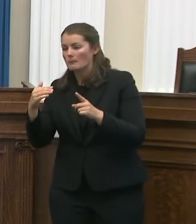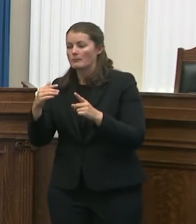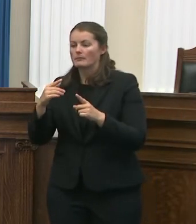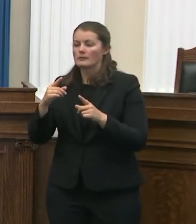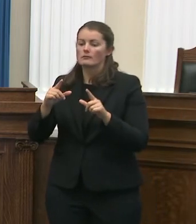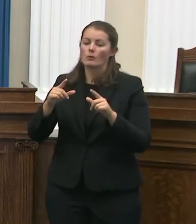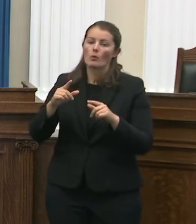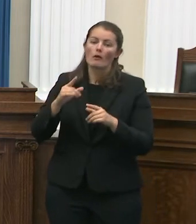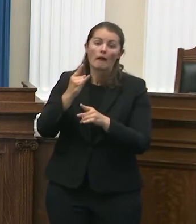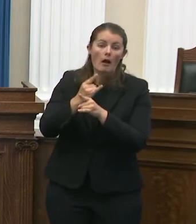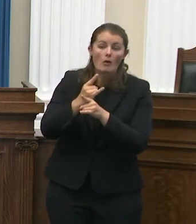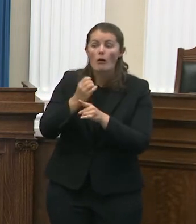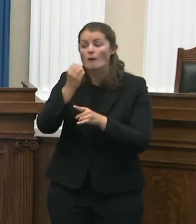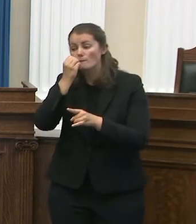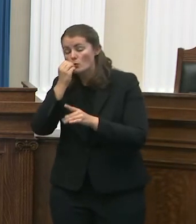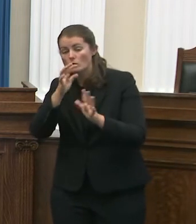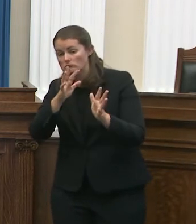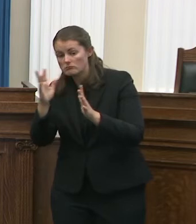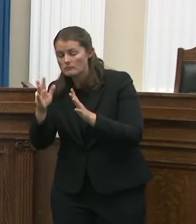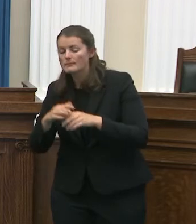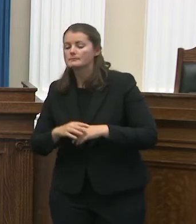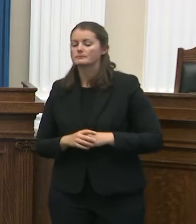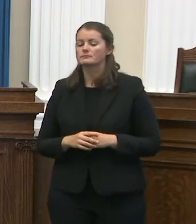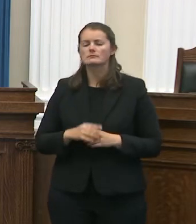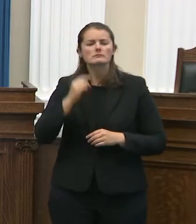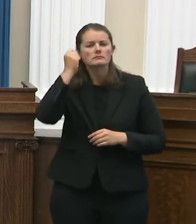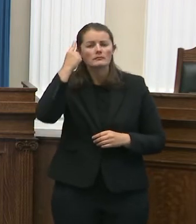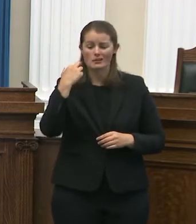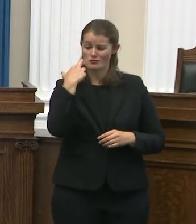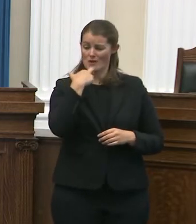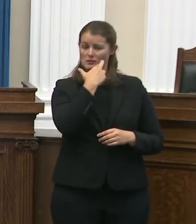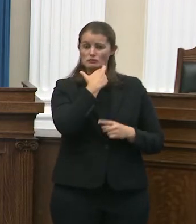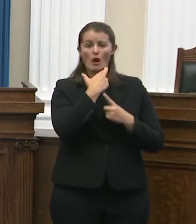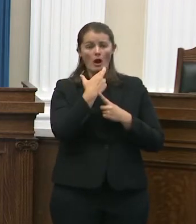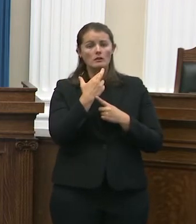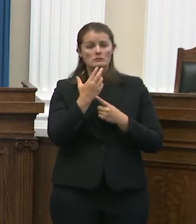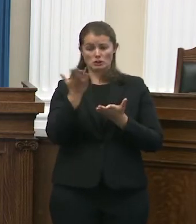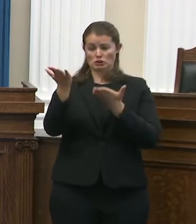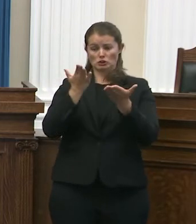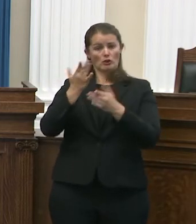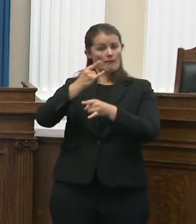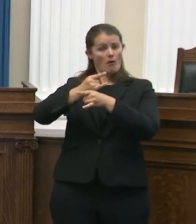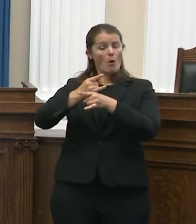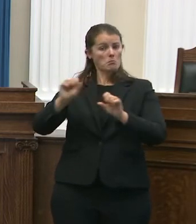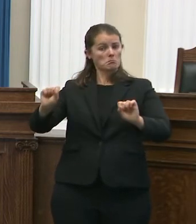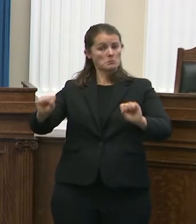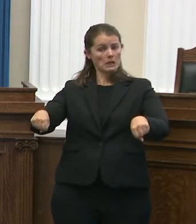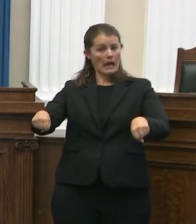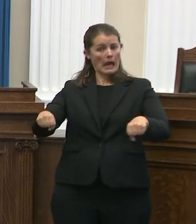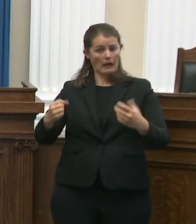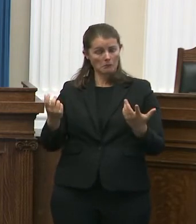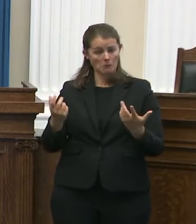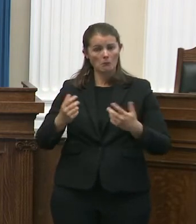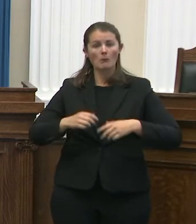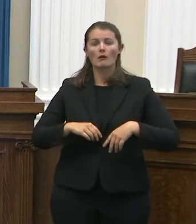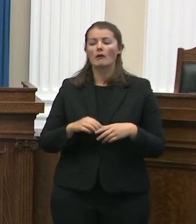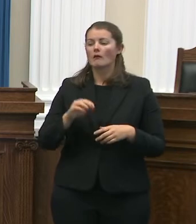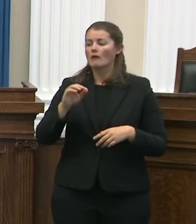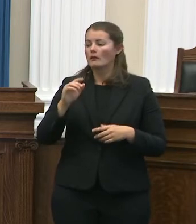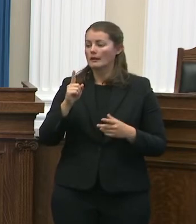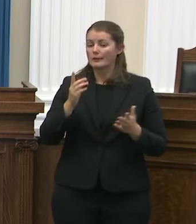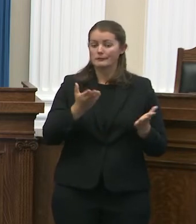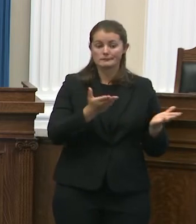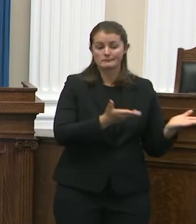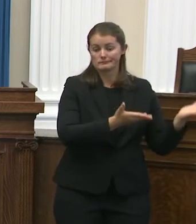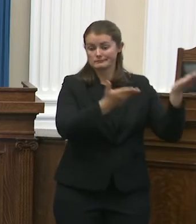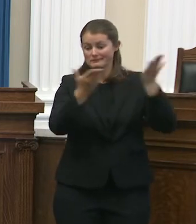middle, you can still serve alcohol in a restaurant. If it's served at a service bar, or the waiter or waitress gets it at the bar and